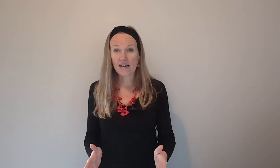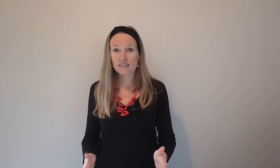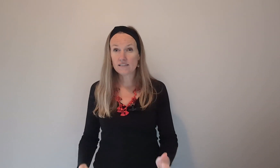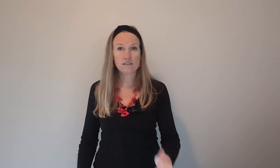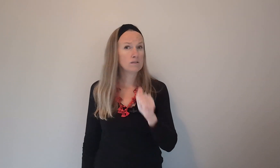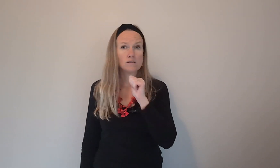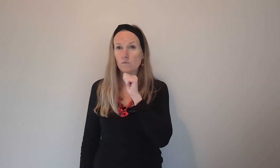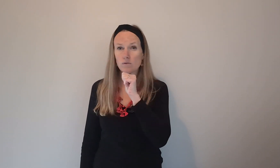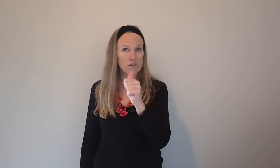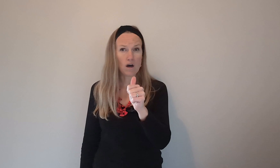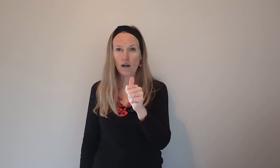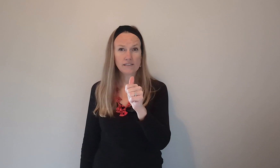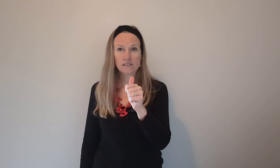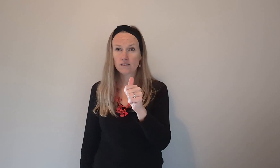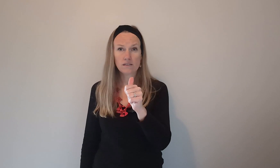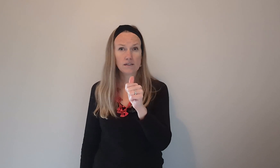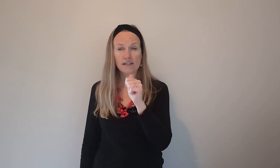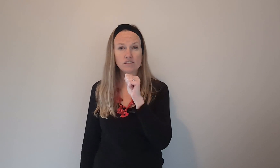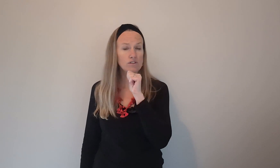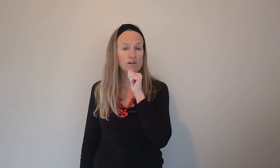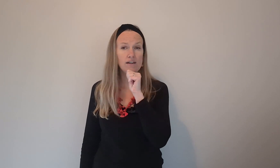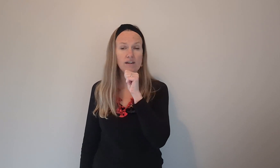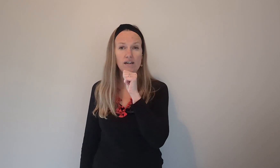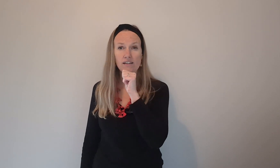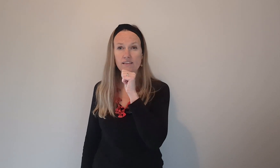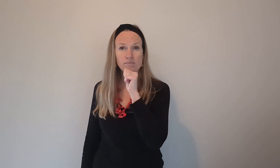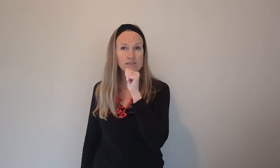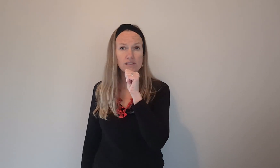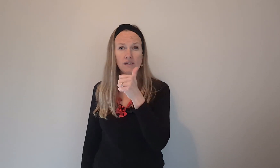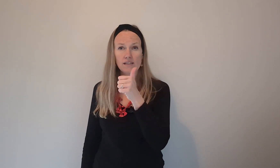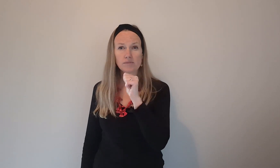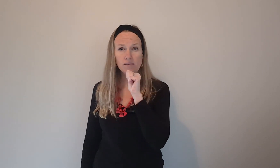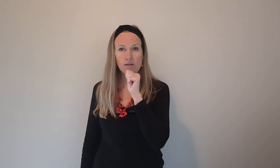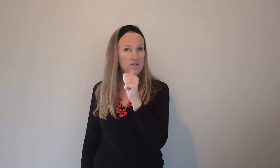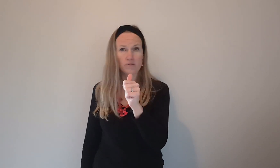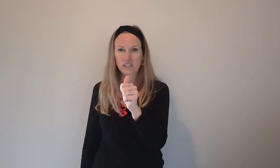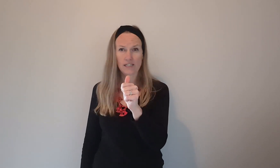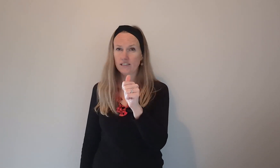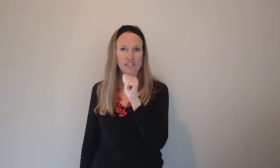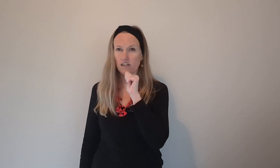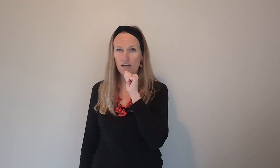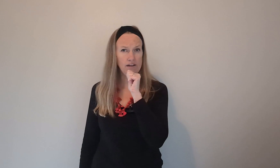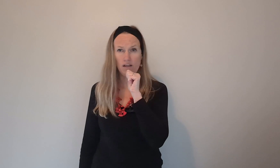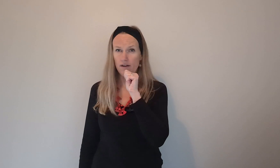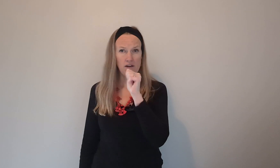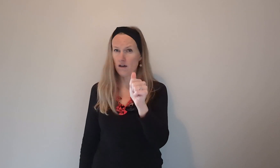man will not. Okay, so you have a thumbs up coming up from your chin and shake your head.